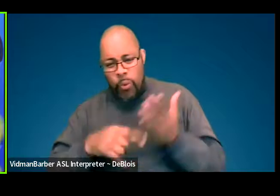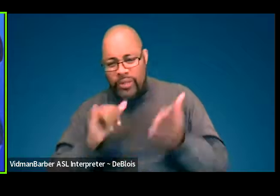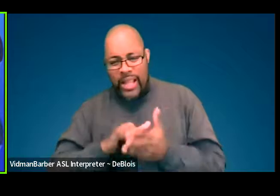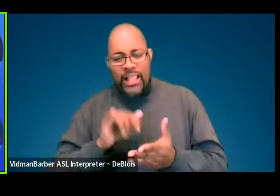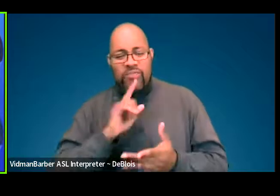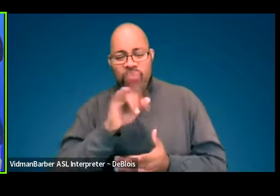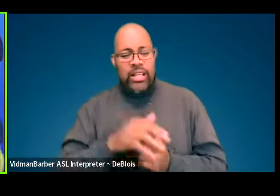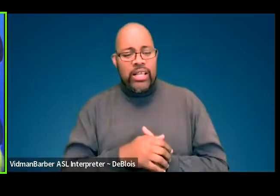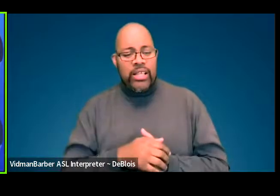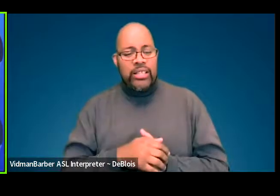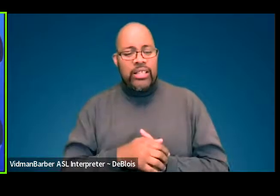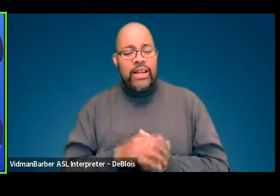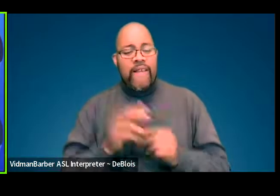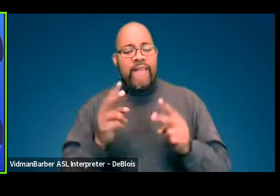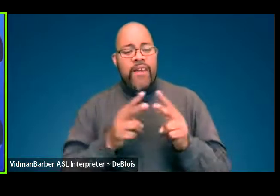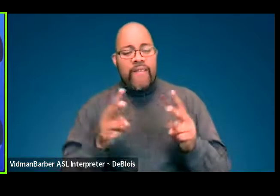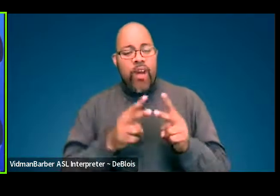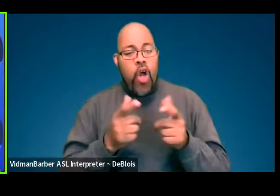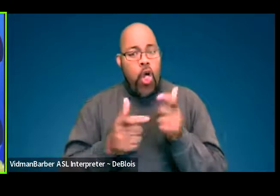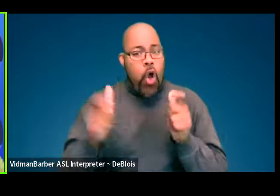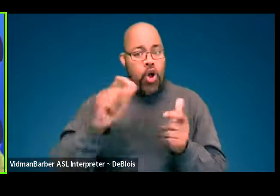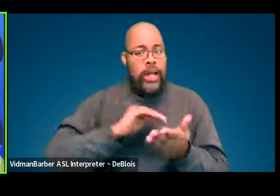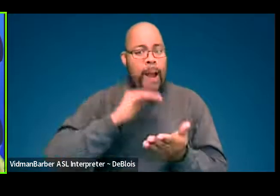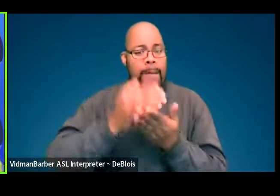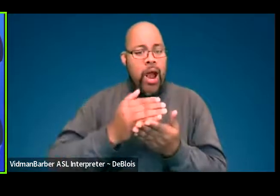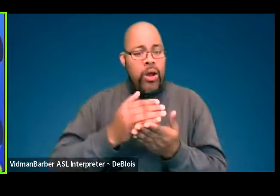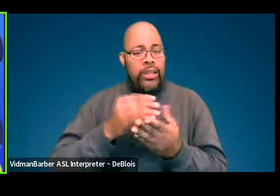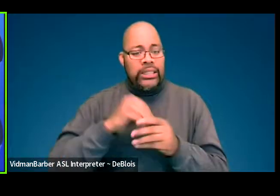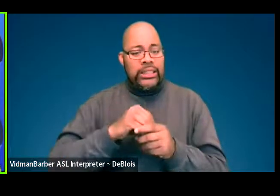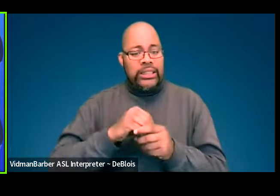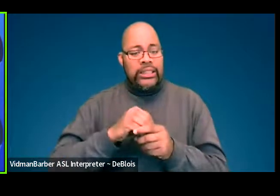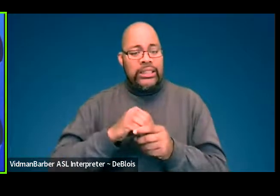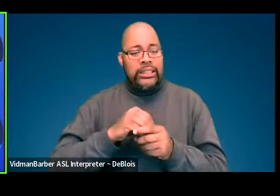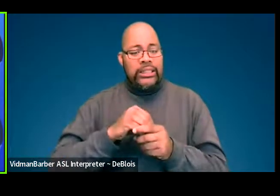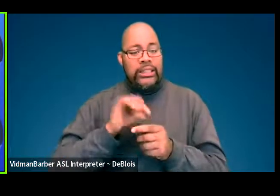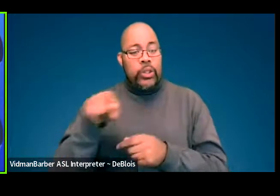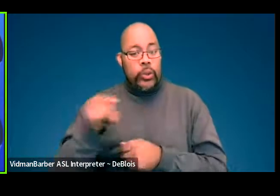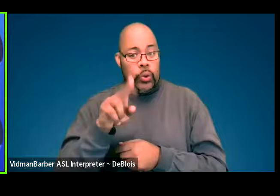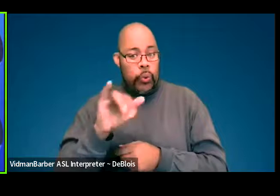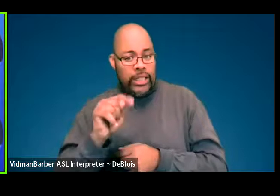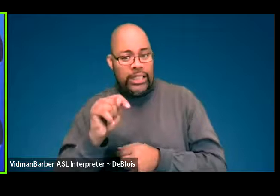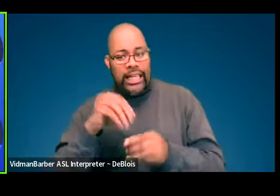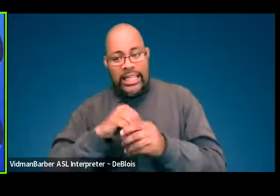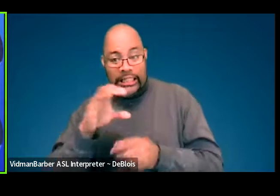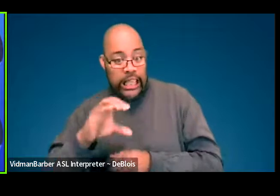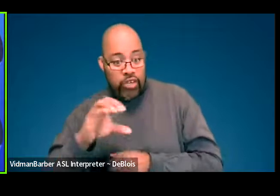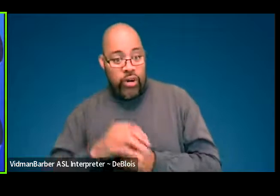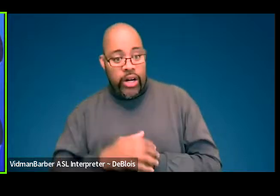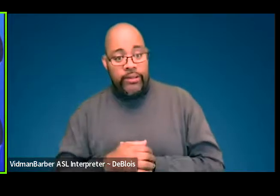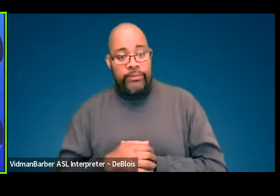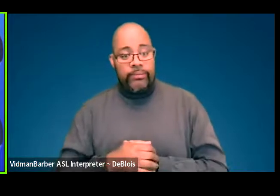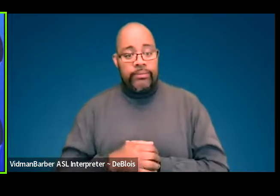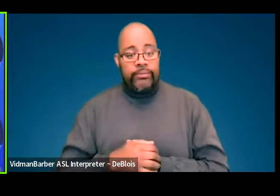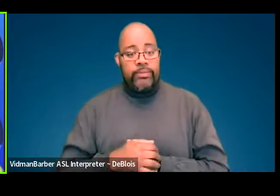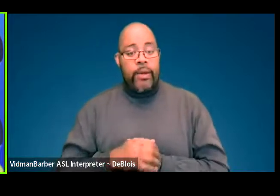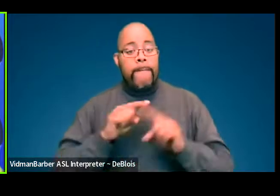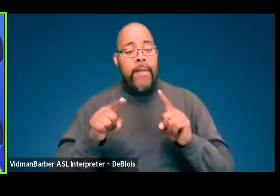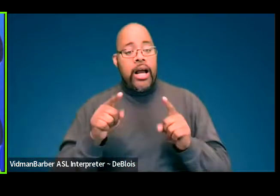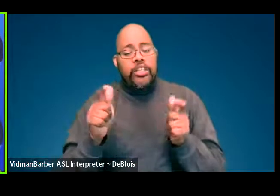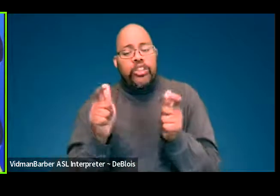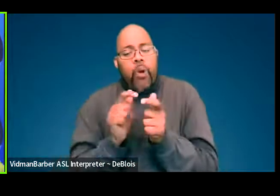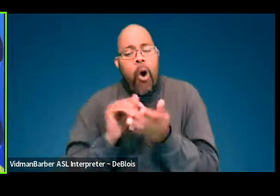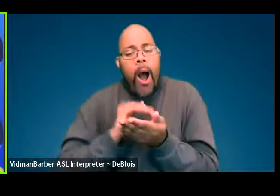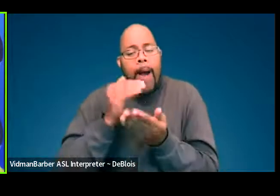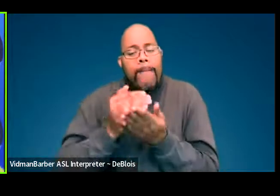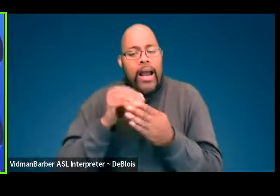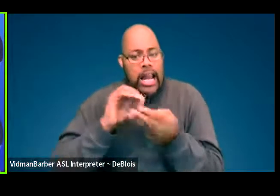That's really a very large amount in that unit in centigrade, but it's a small